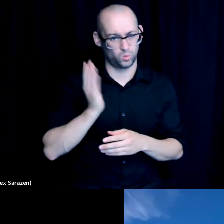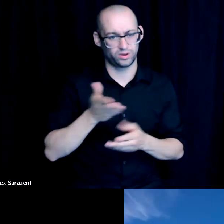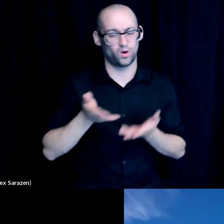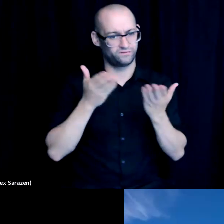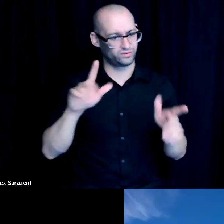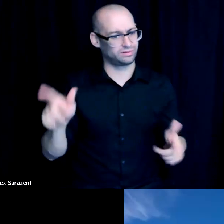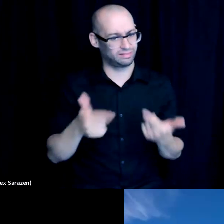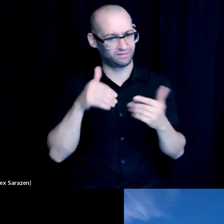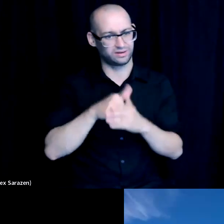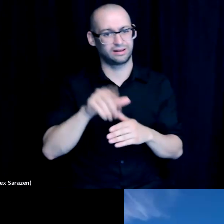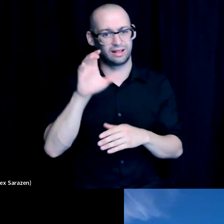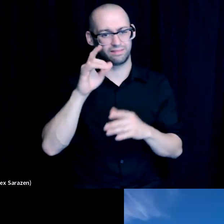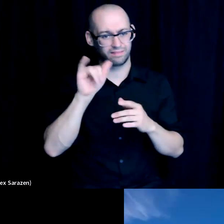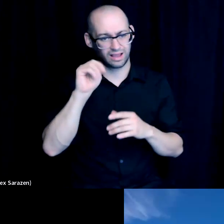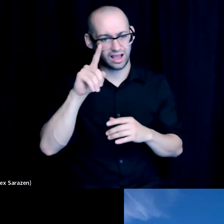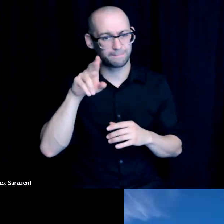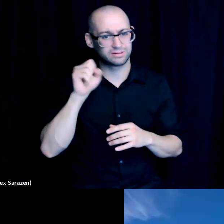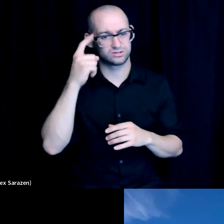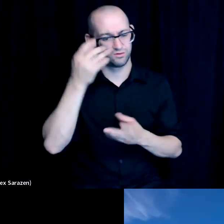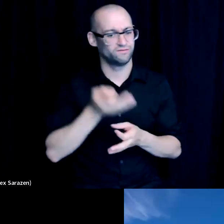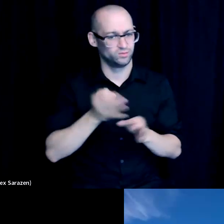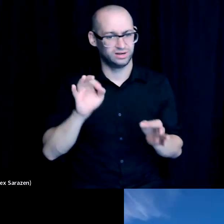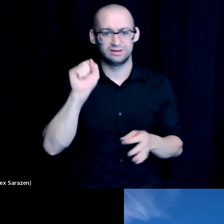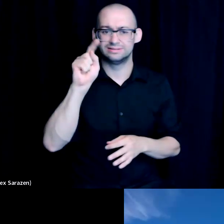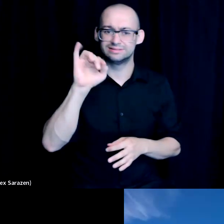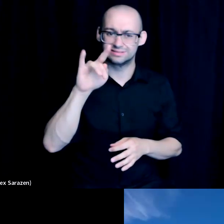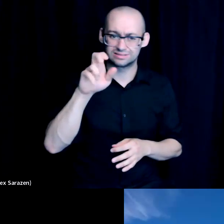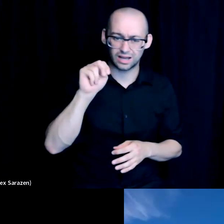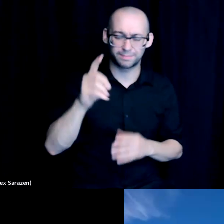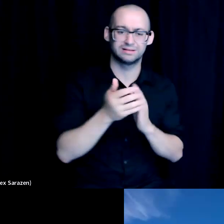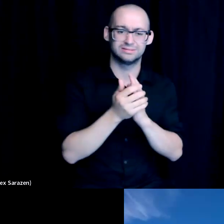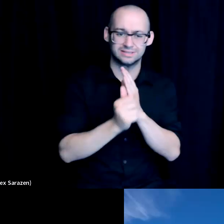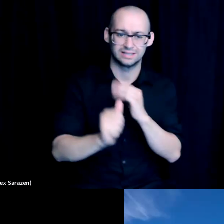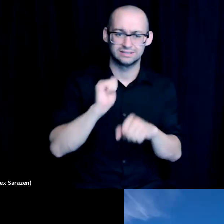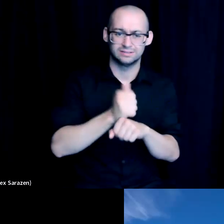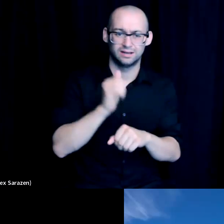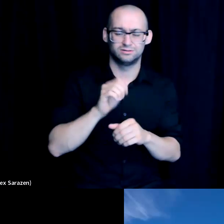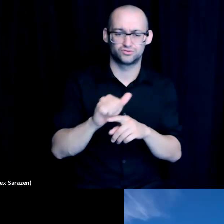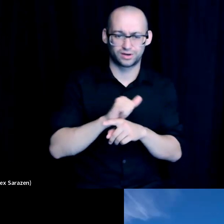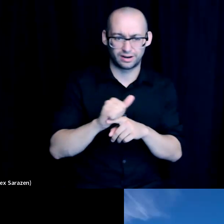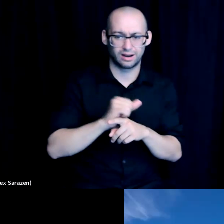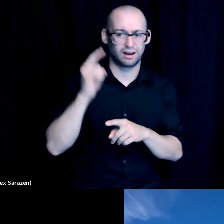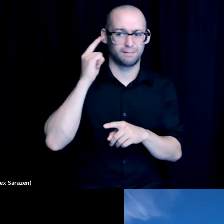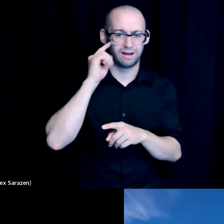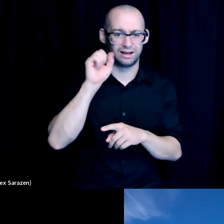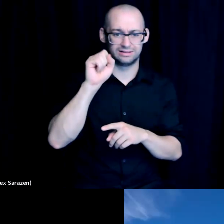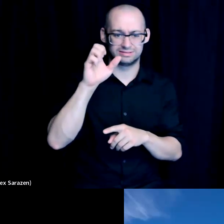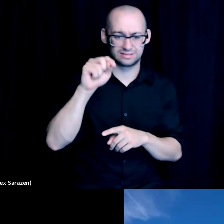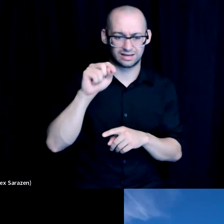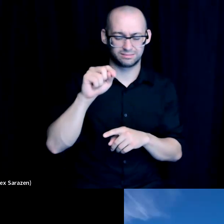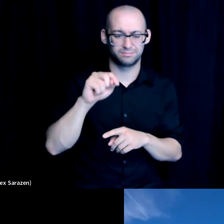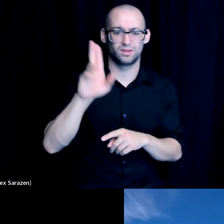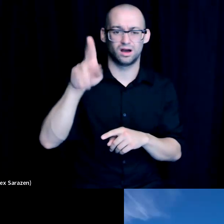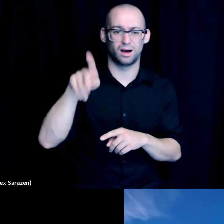$1,000 a month stipend. And then we offer them skill set training. So mindset, skill set, upskilling for formerly